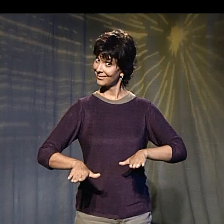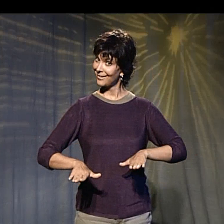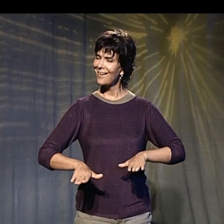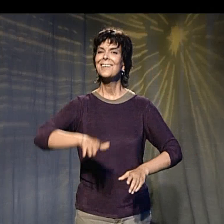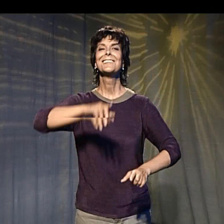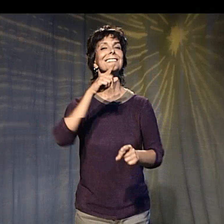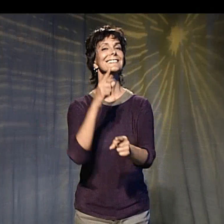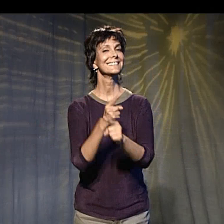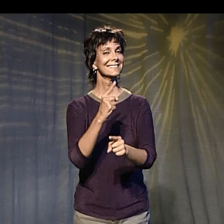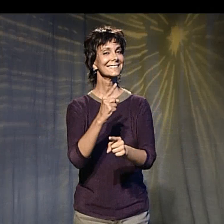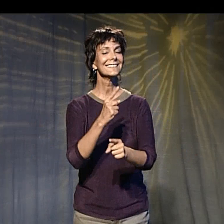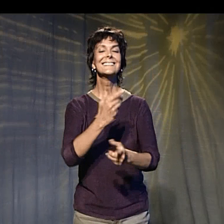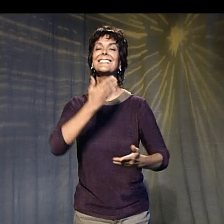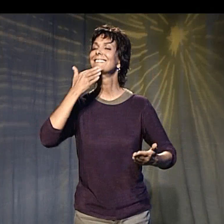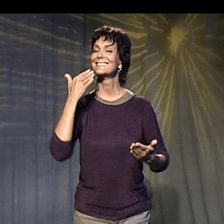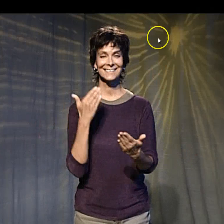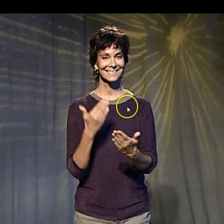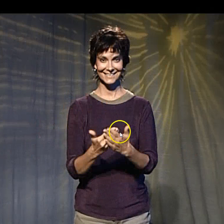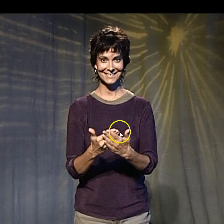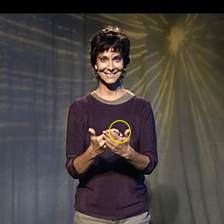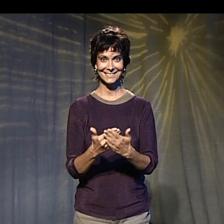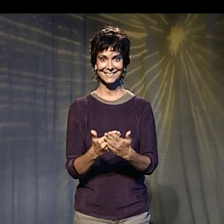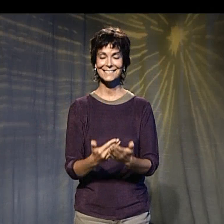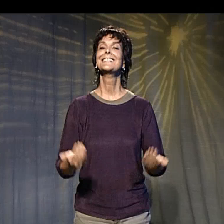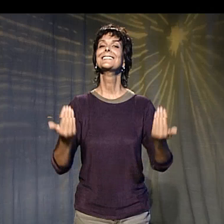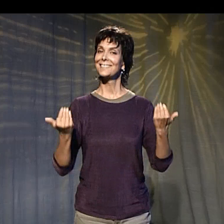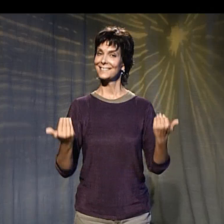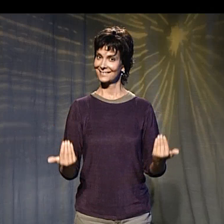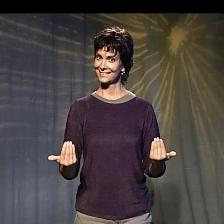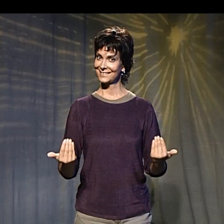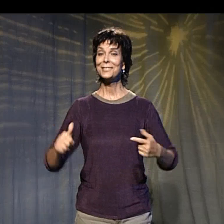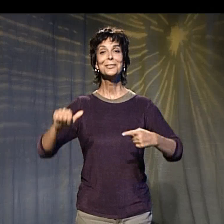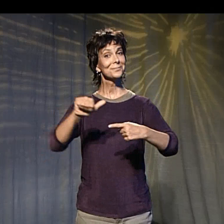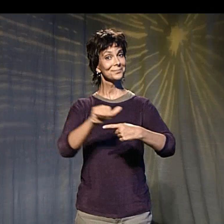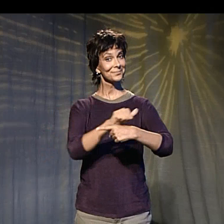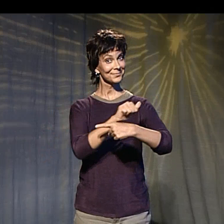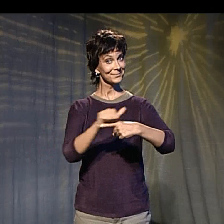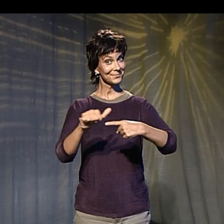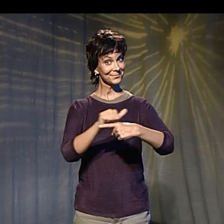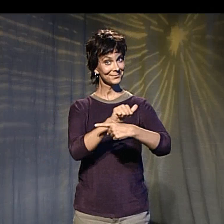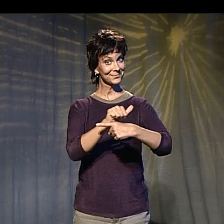walking. Right. Good. Now, practice.